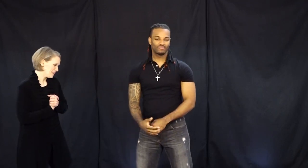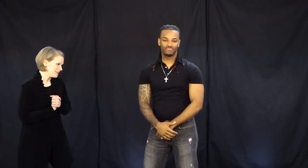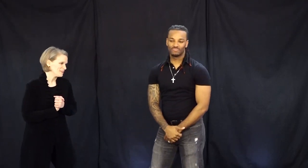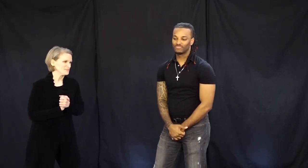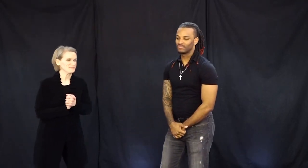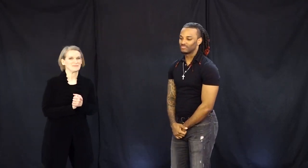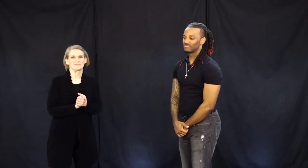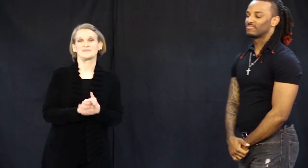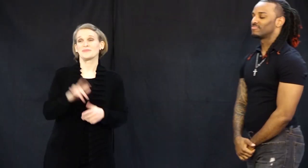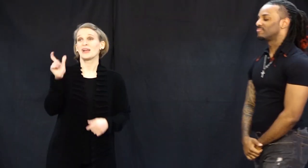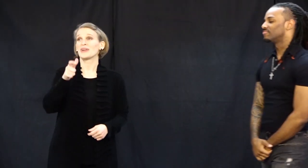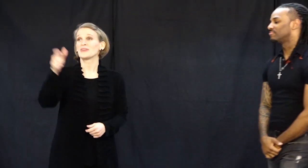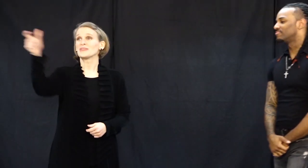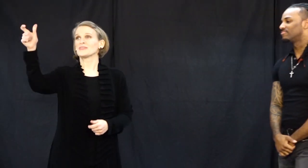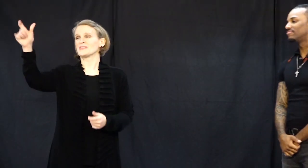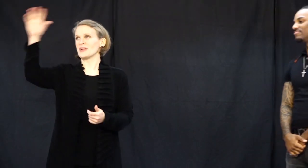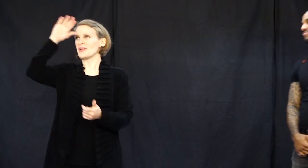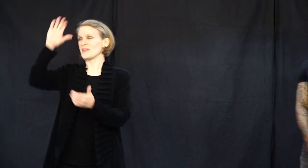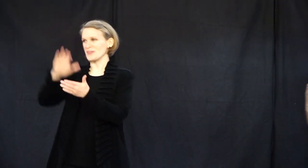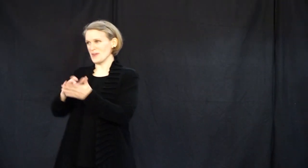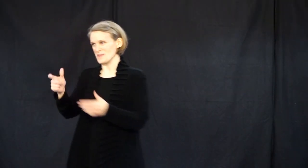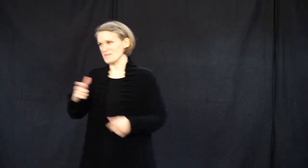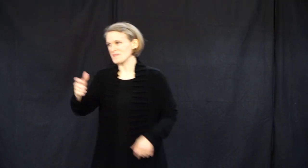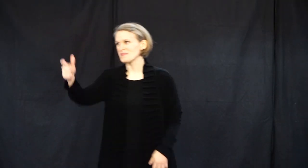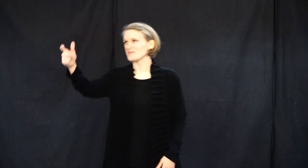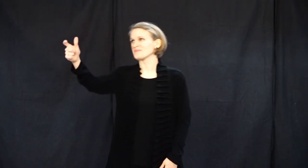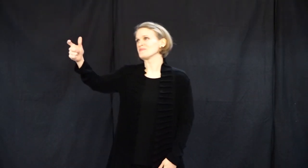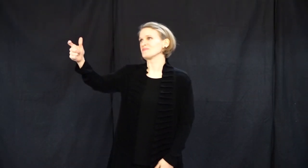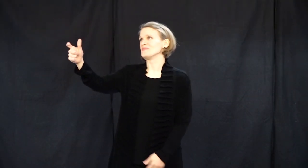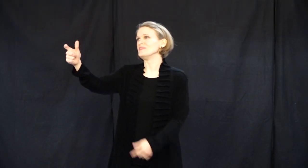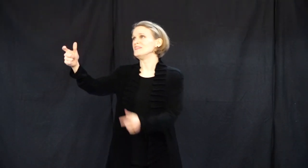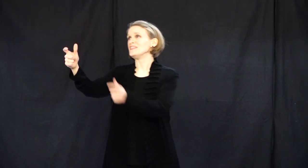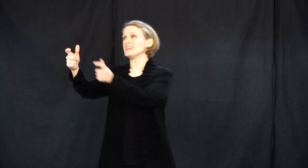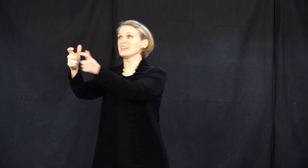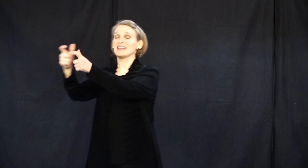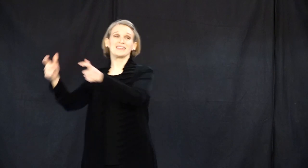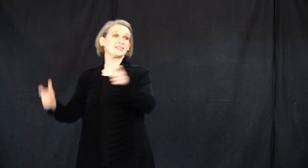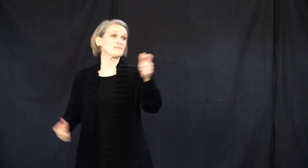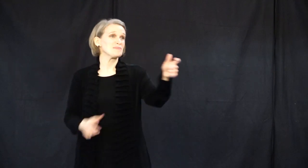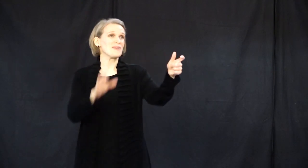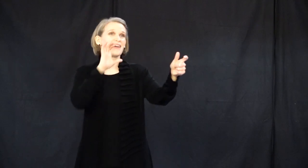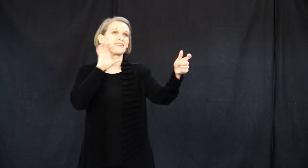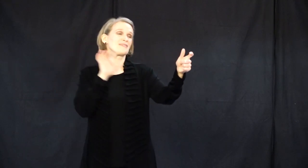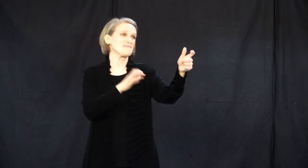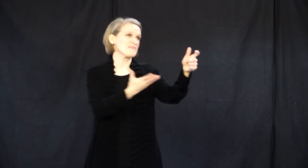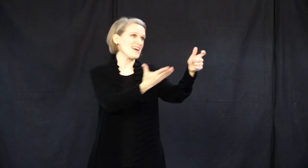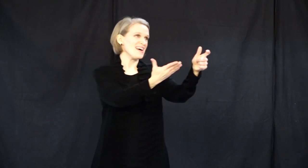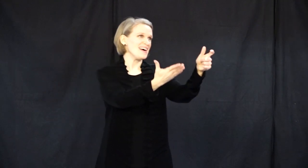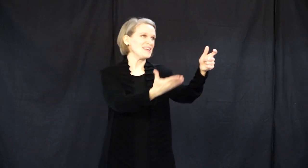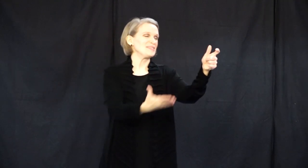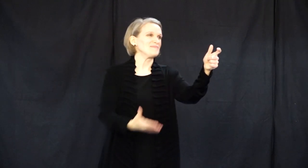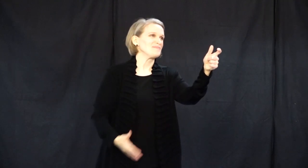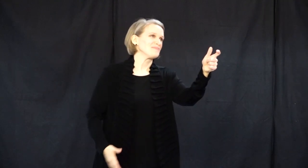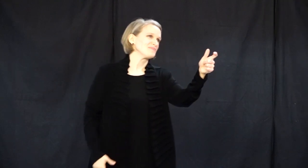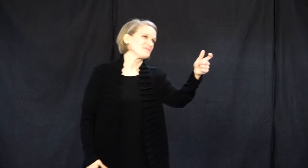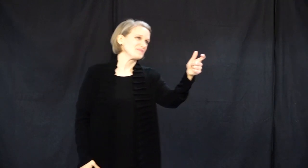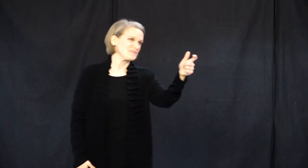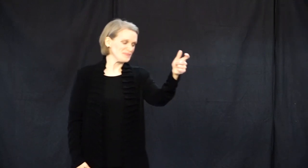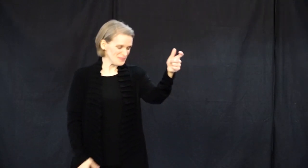Schuyler. Our toast to the groom, To the groom, to the groom, to the groom, to the bride, to the bride, to the